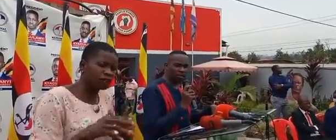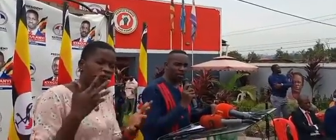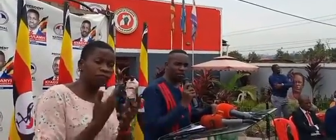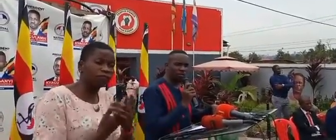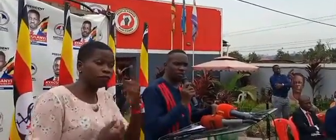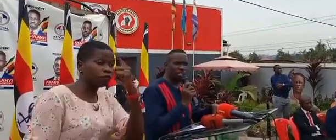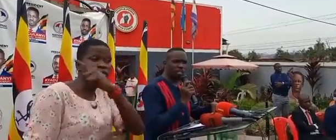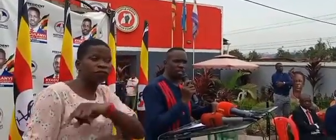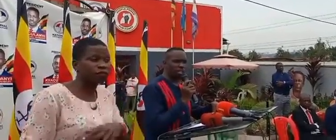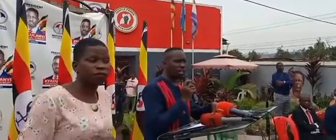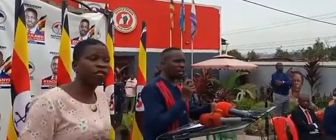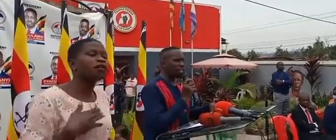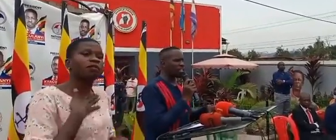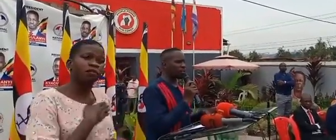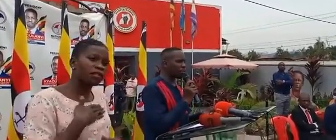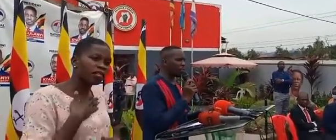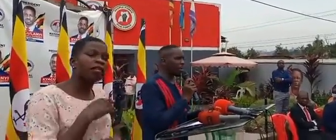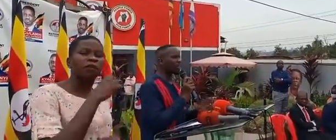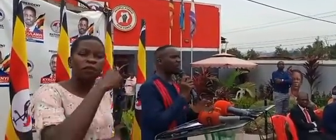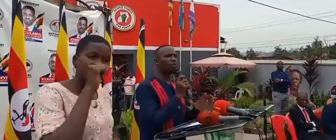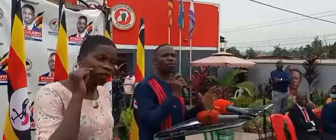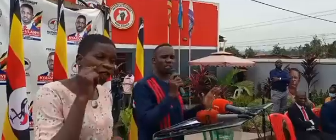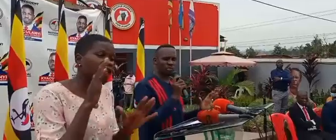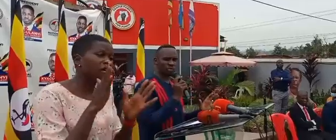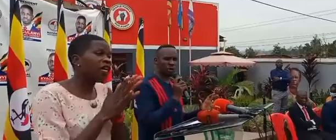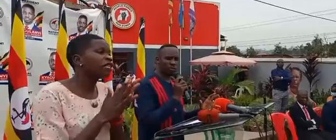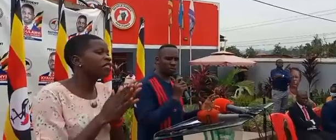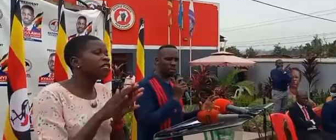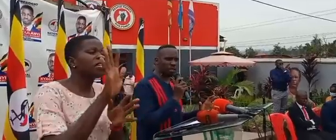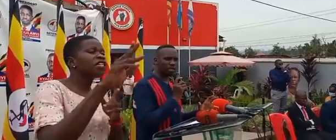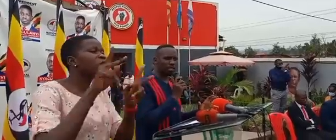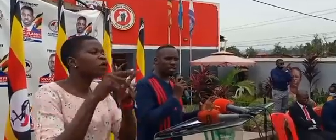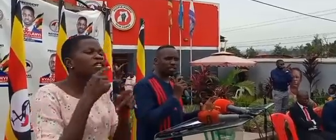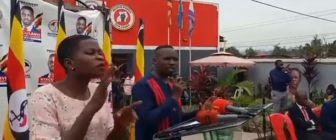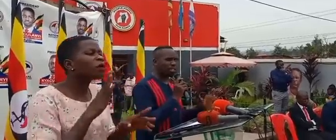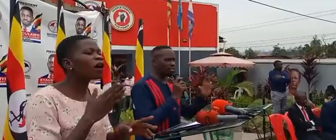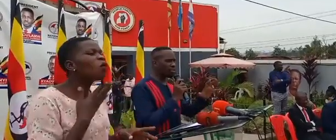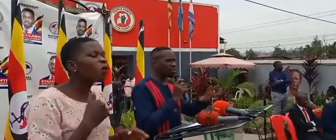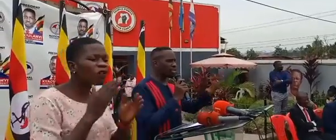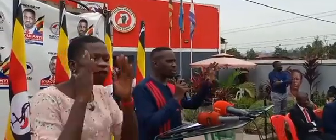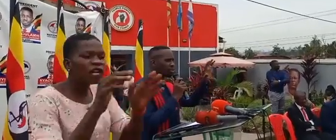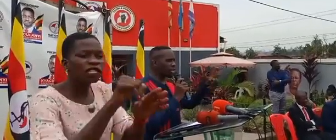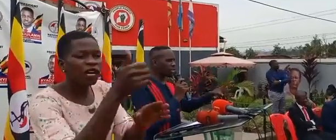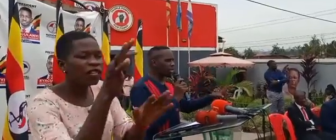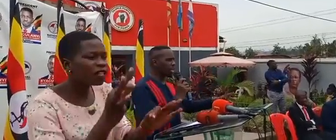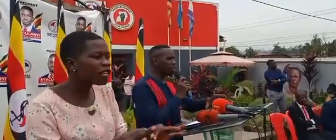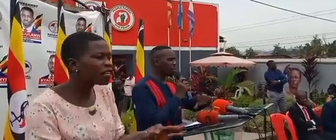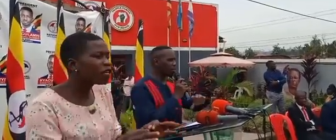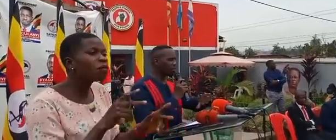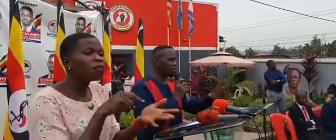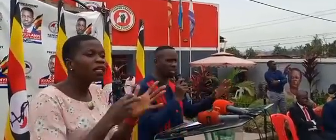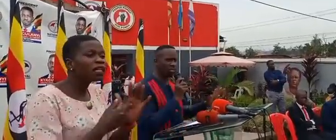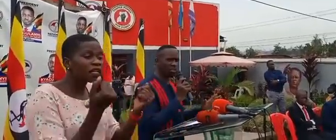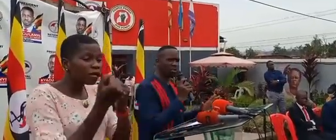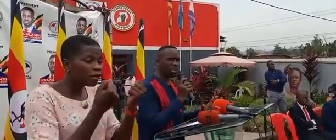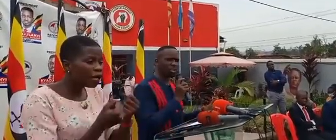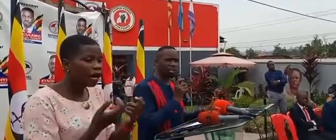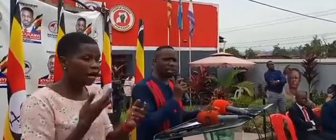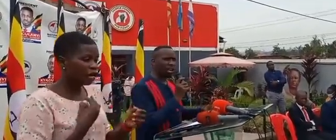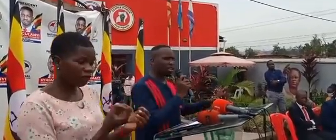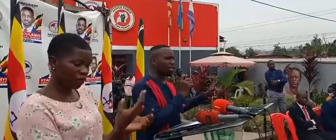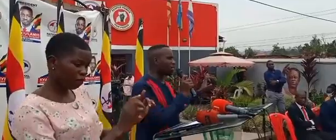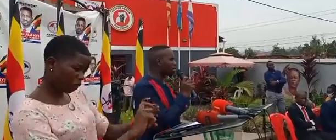that. Mr. Museveni and his people want the conversation to go away from that, such that drones keep abducting our people, doing whatever they